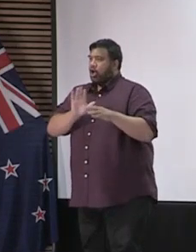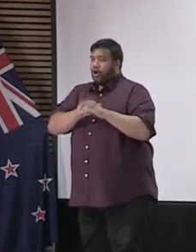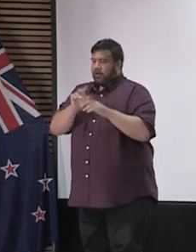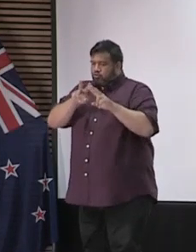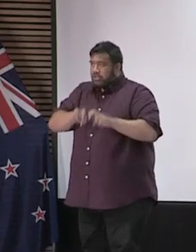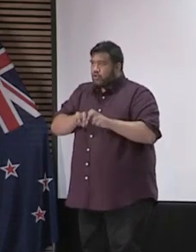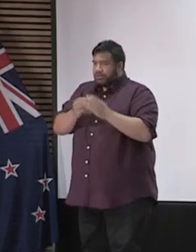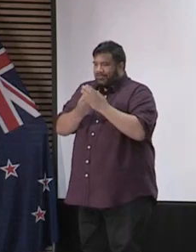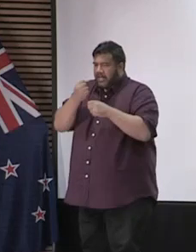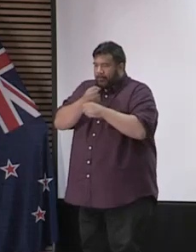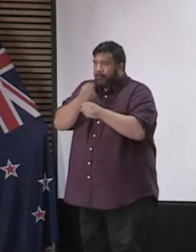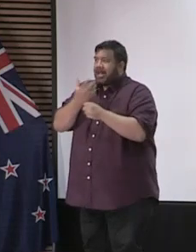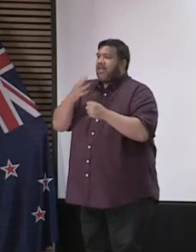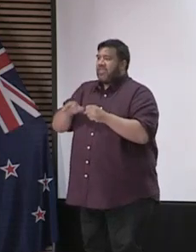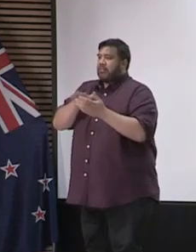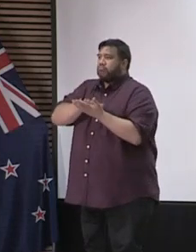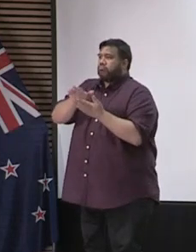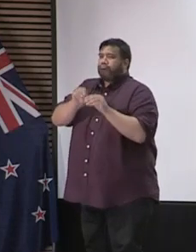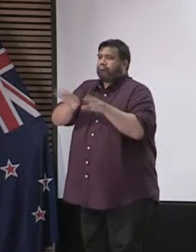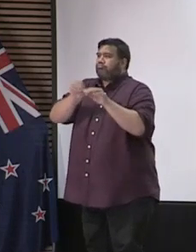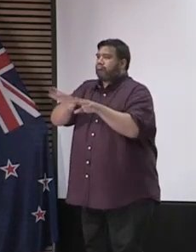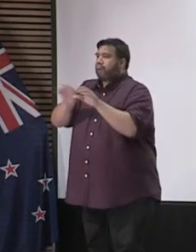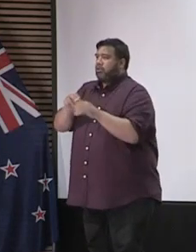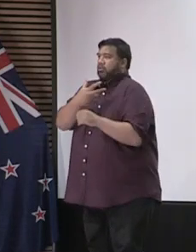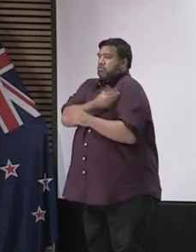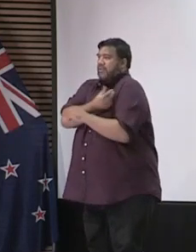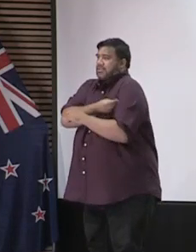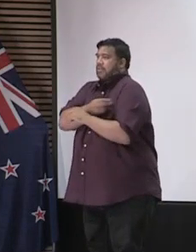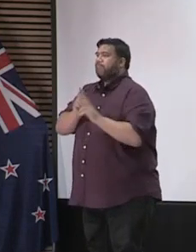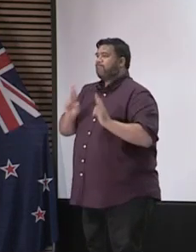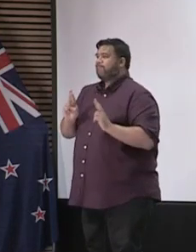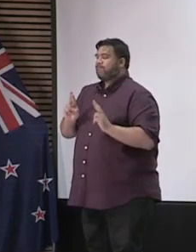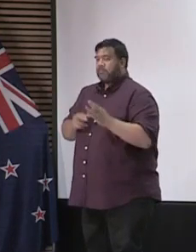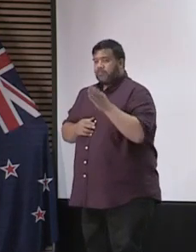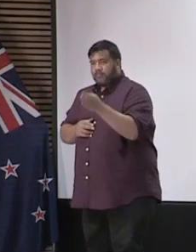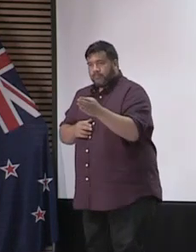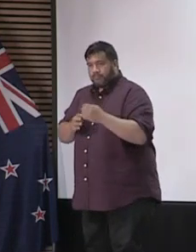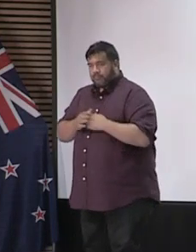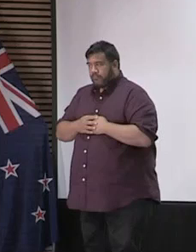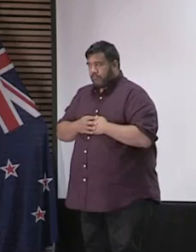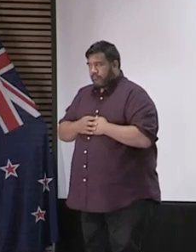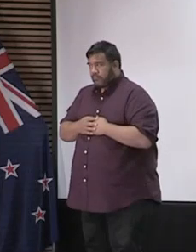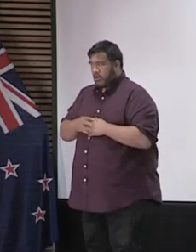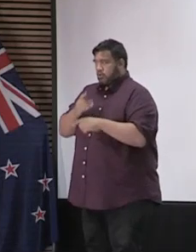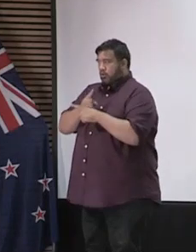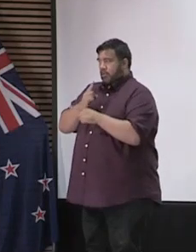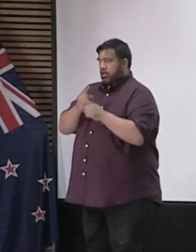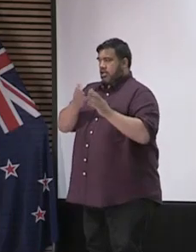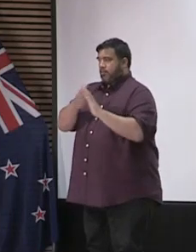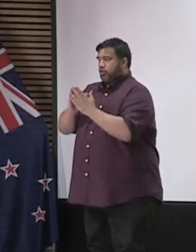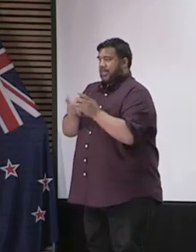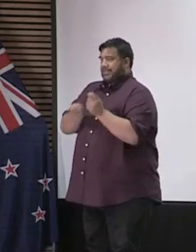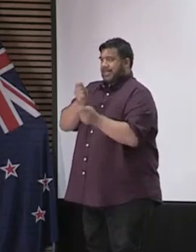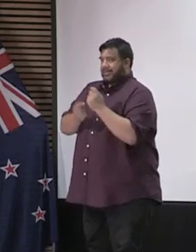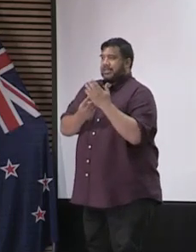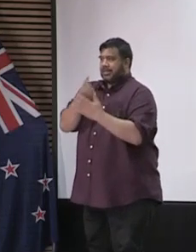then production of a vaccine. We've been talking about surveillance testing or sentinel testing for weeks now. We've sort of actually seen that program being rolled out.